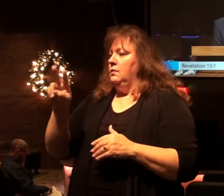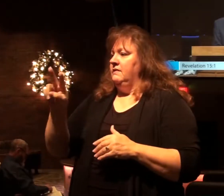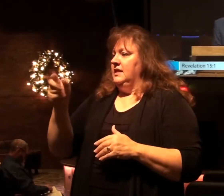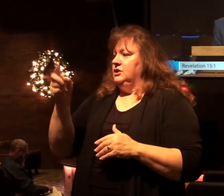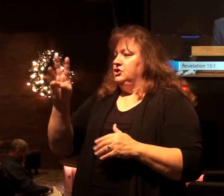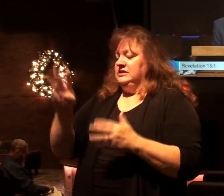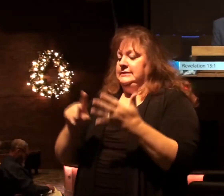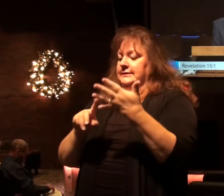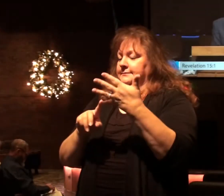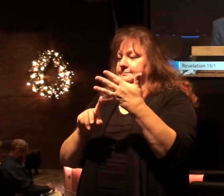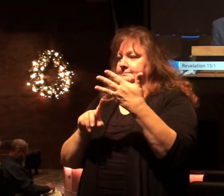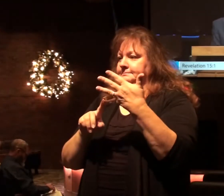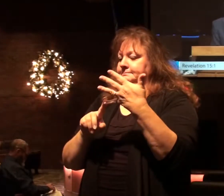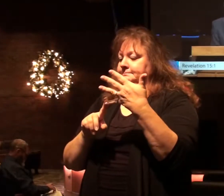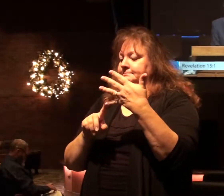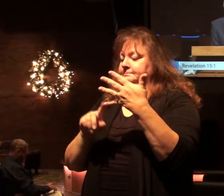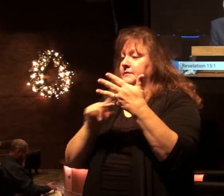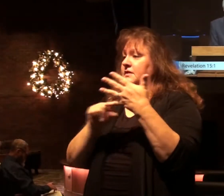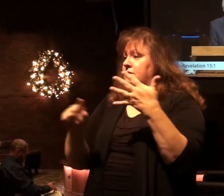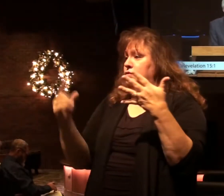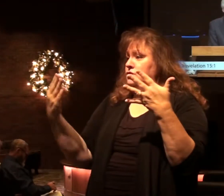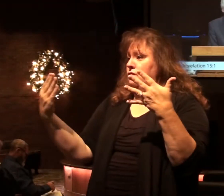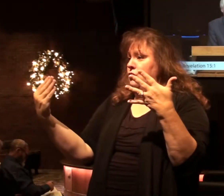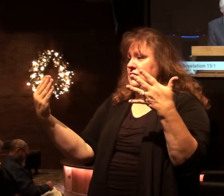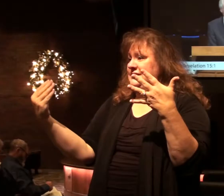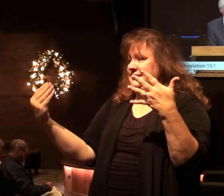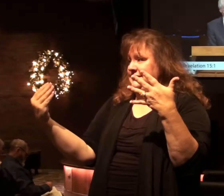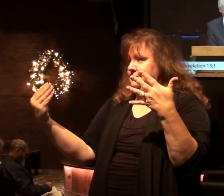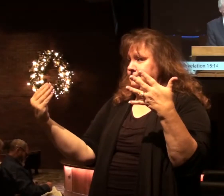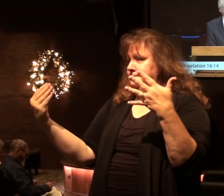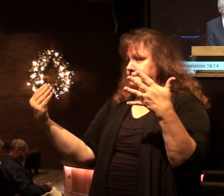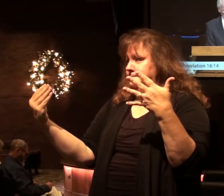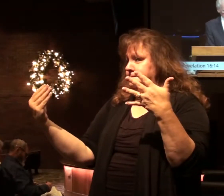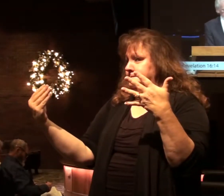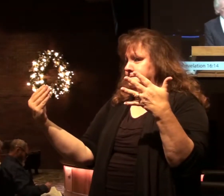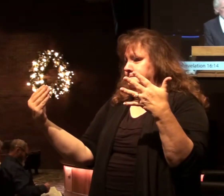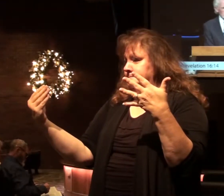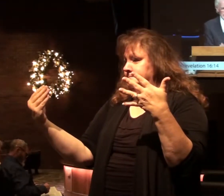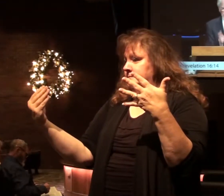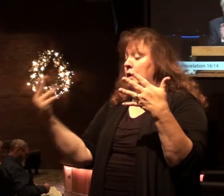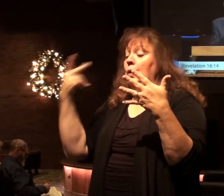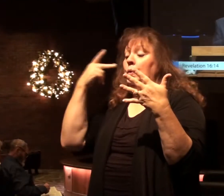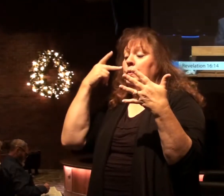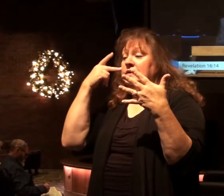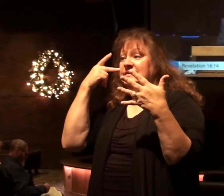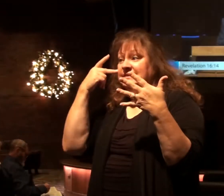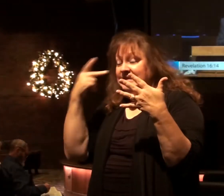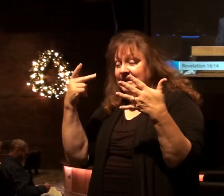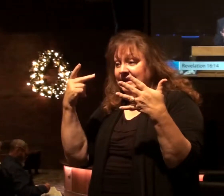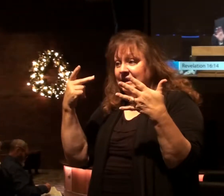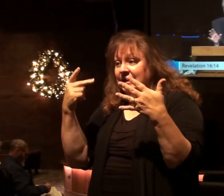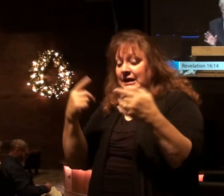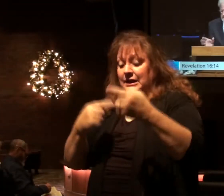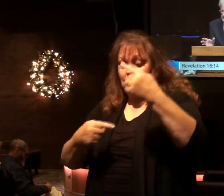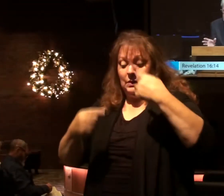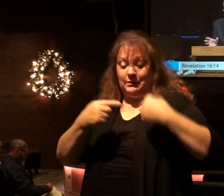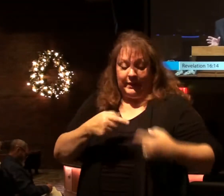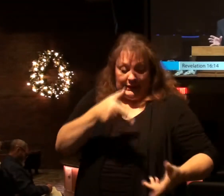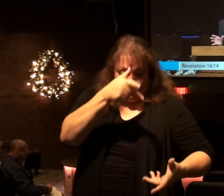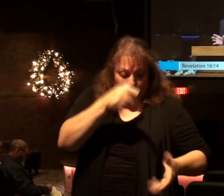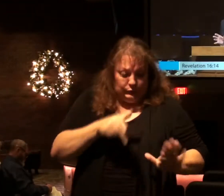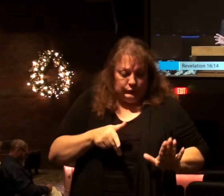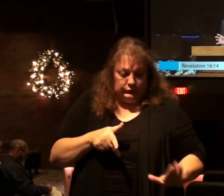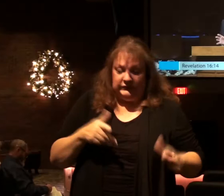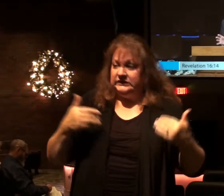16, verse 14. And here we go back now to demonic